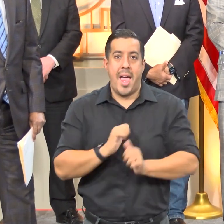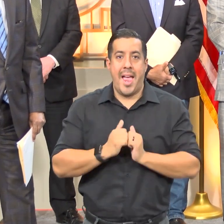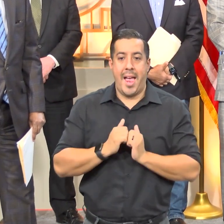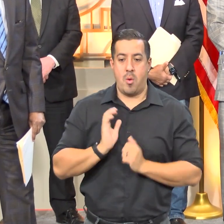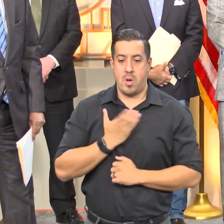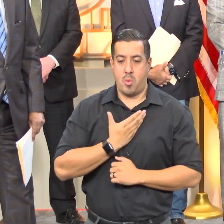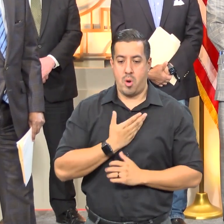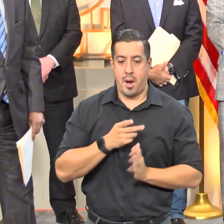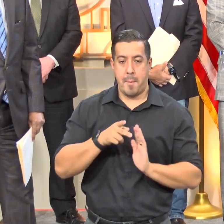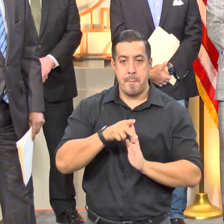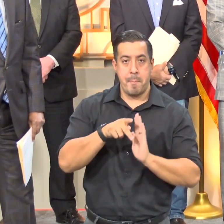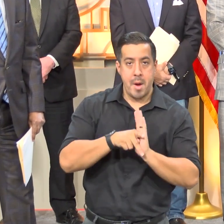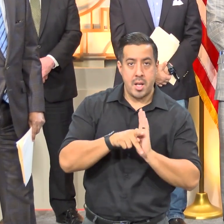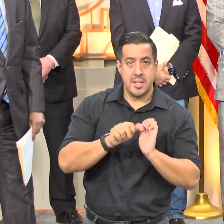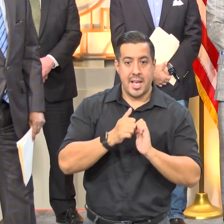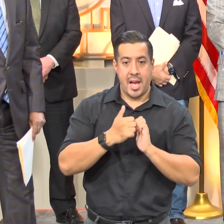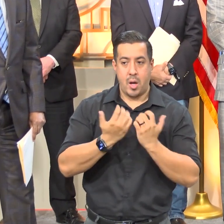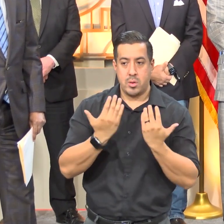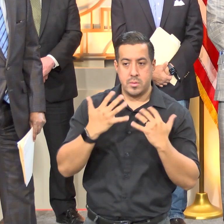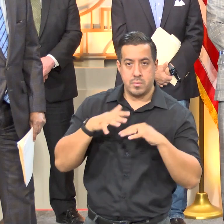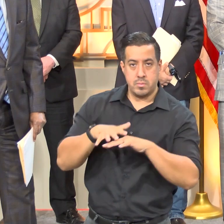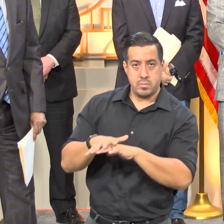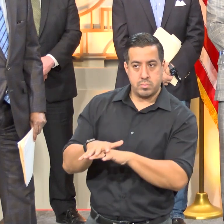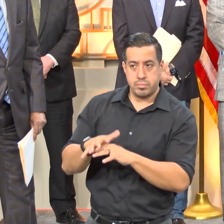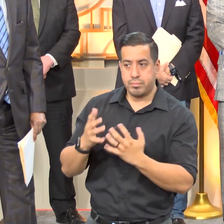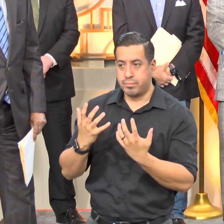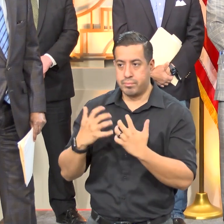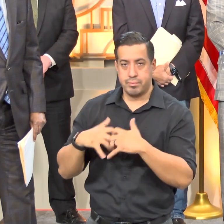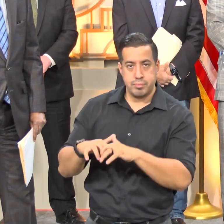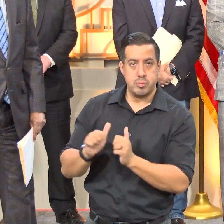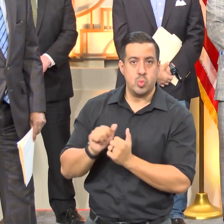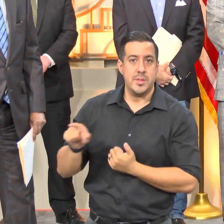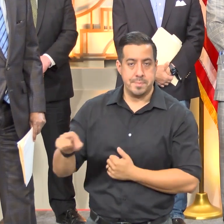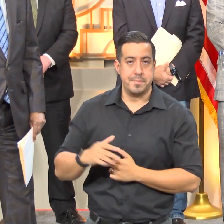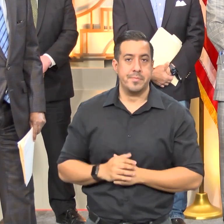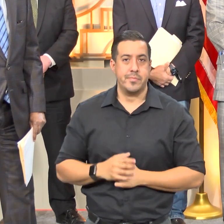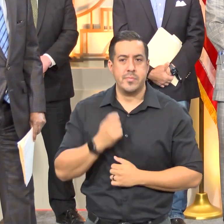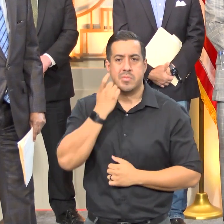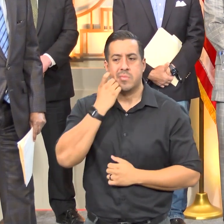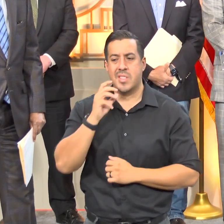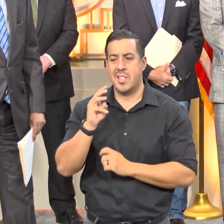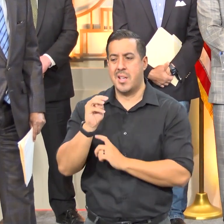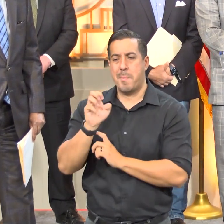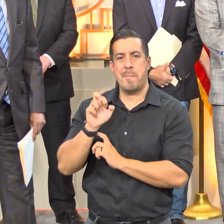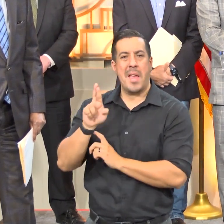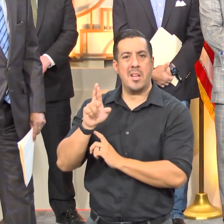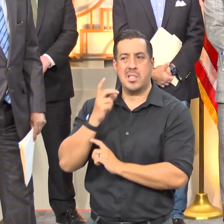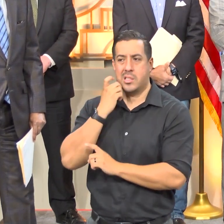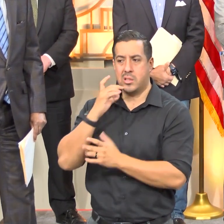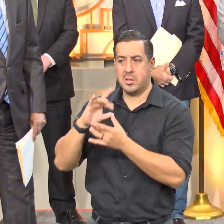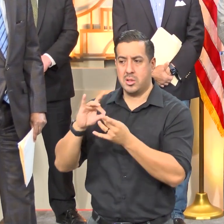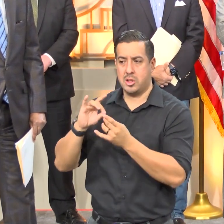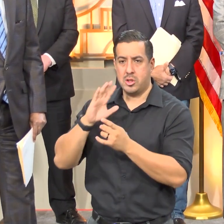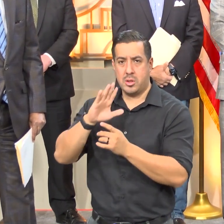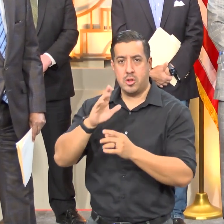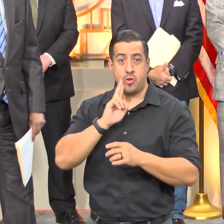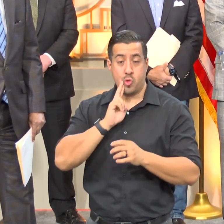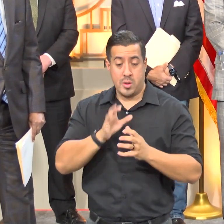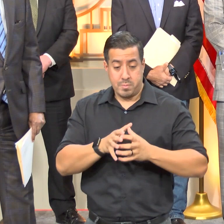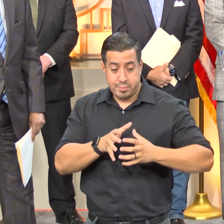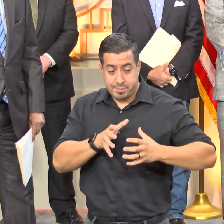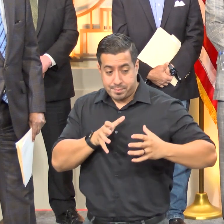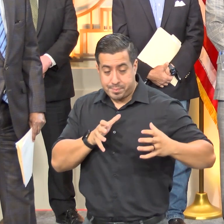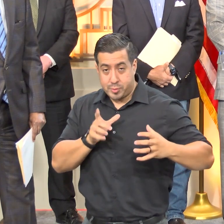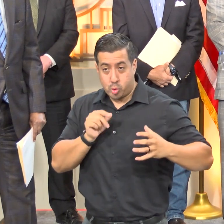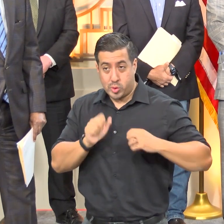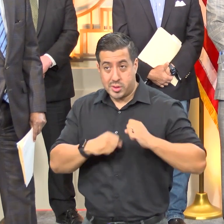our policies interrelate. Mayor Turner spoke of the growth of Houston over the past 20 years.